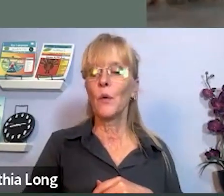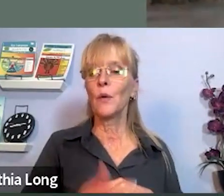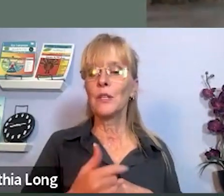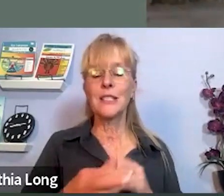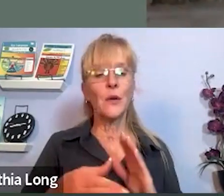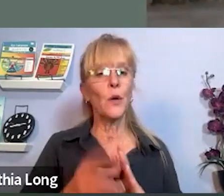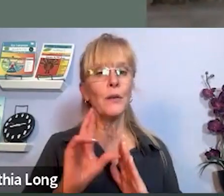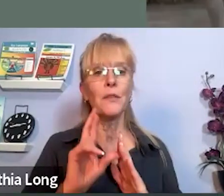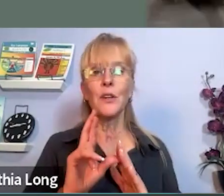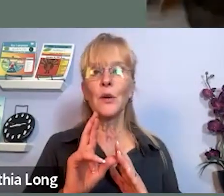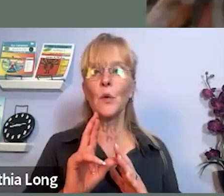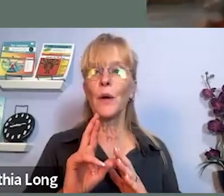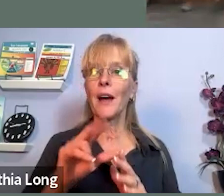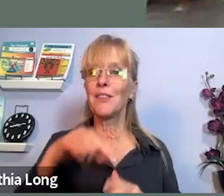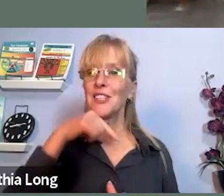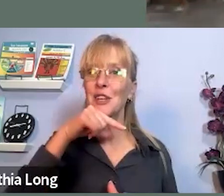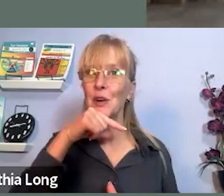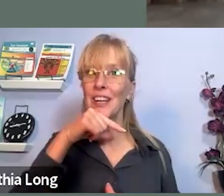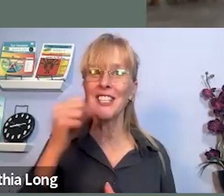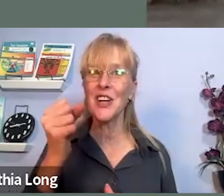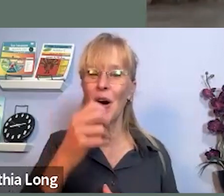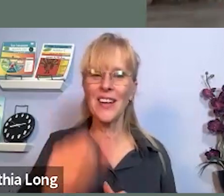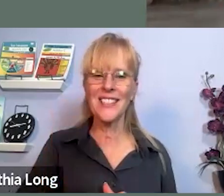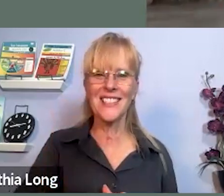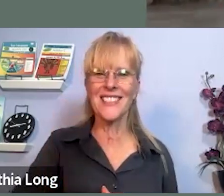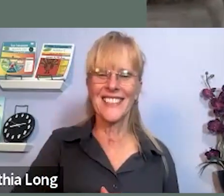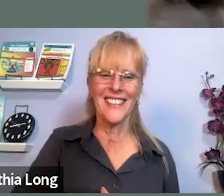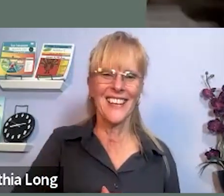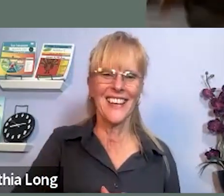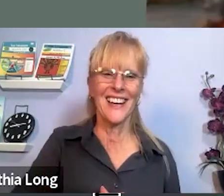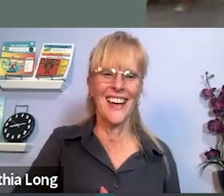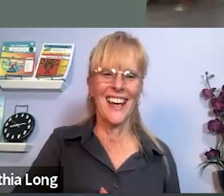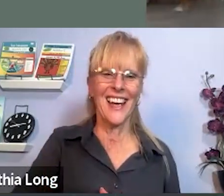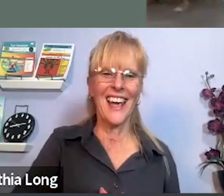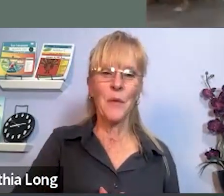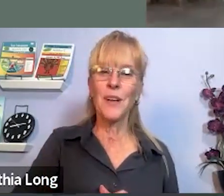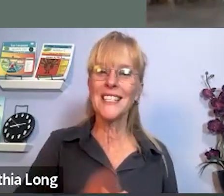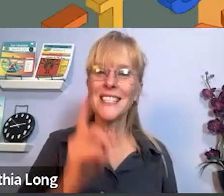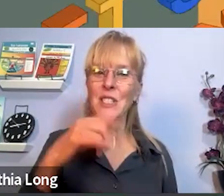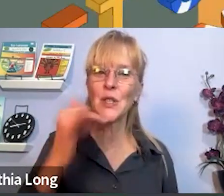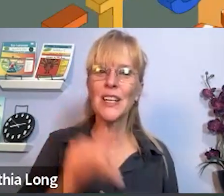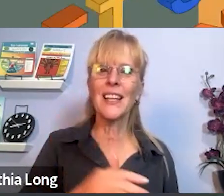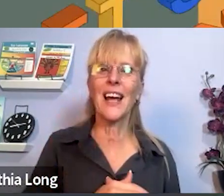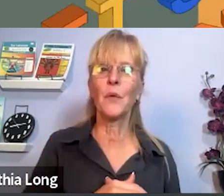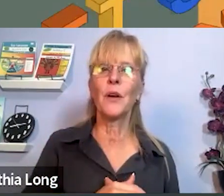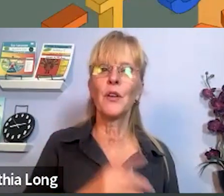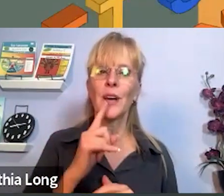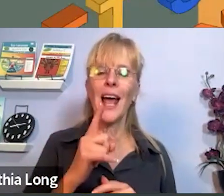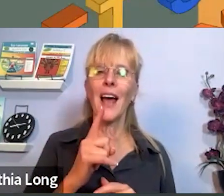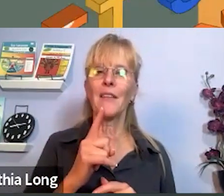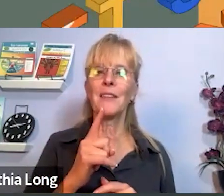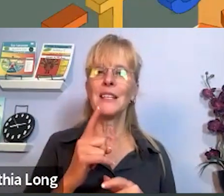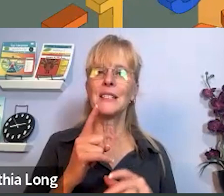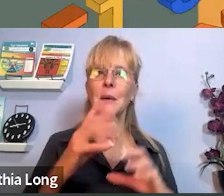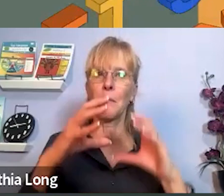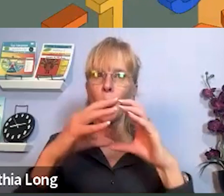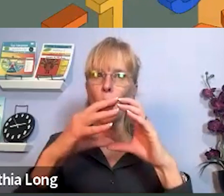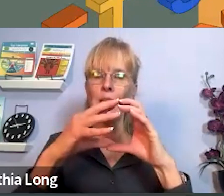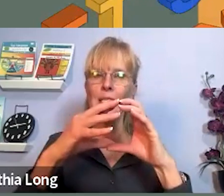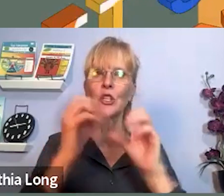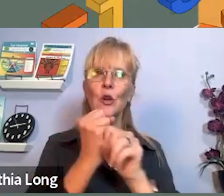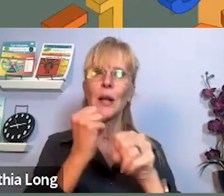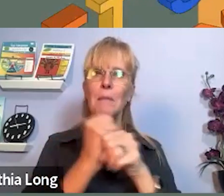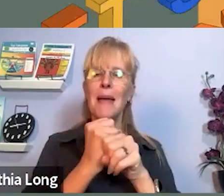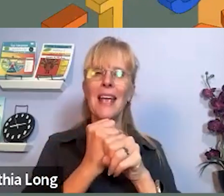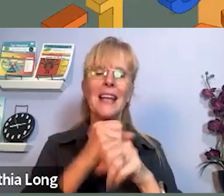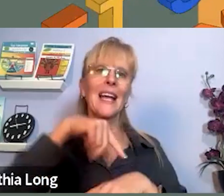And just a quick review, we have the turkey toss. And what does this look like? Well, you're going to have these